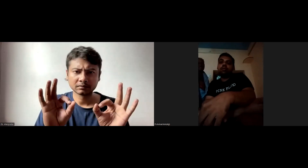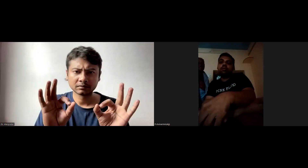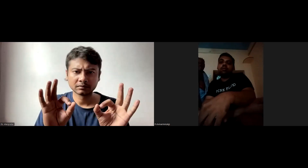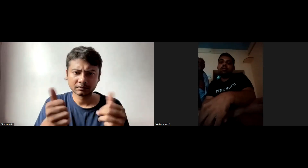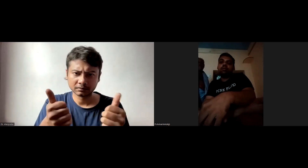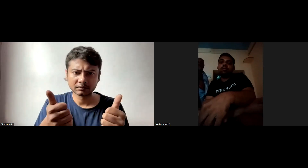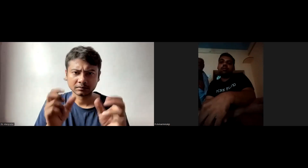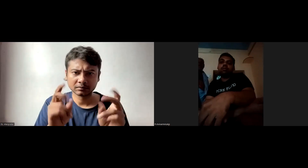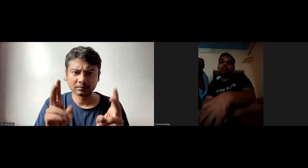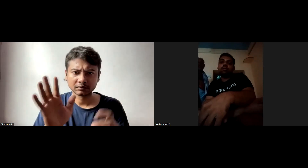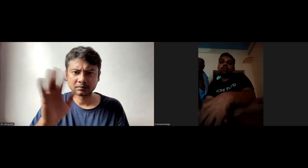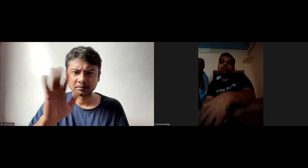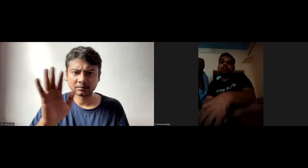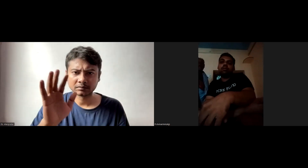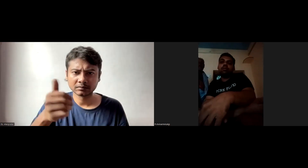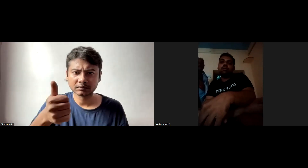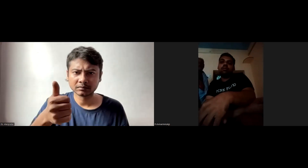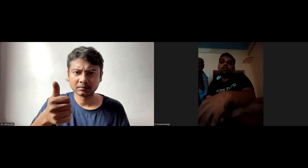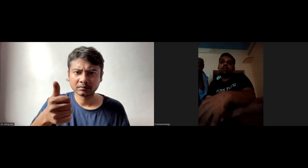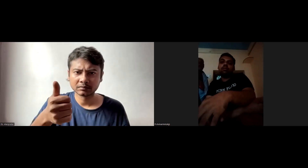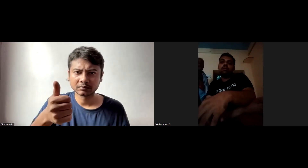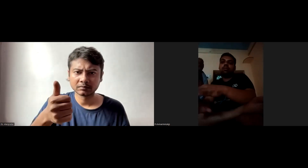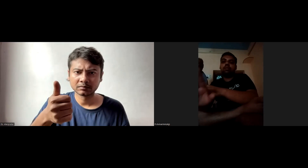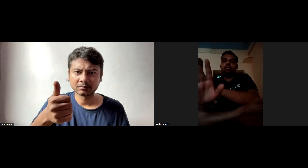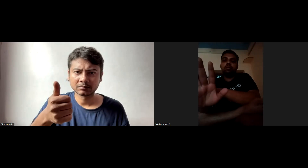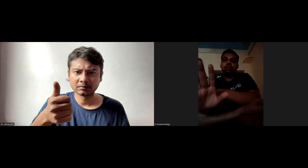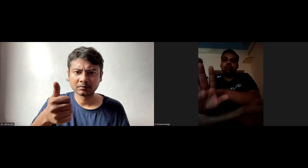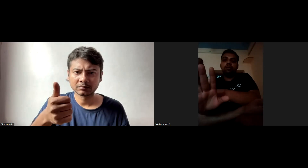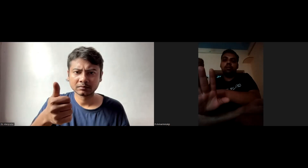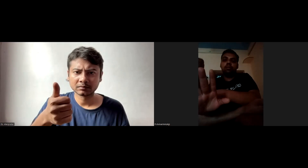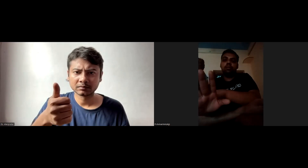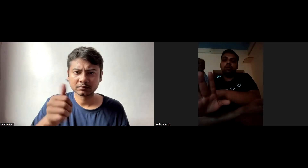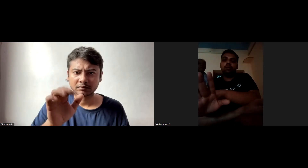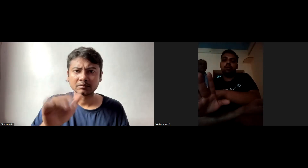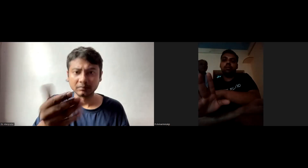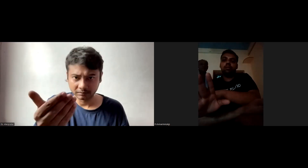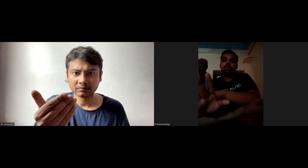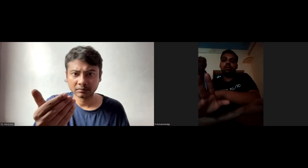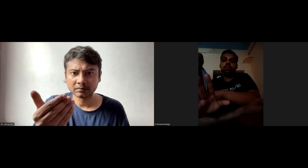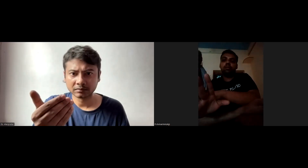He's not responding.